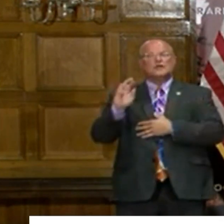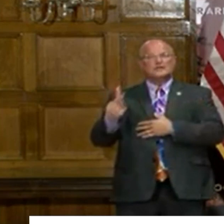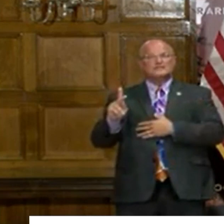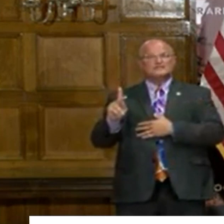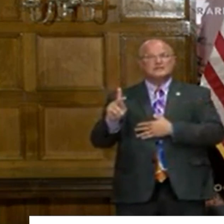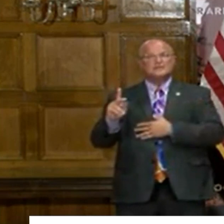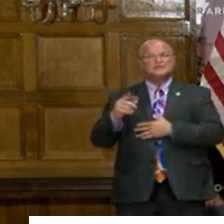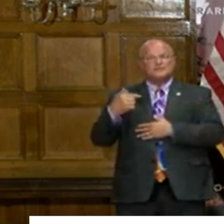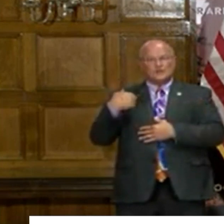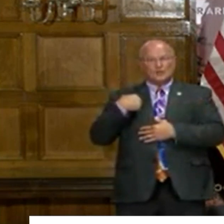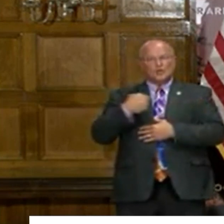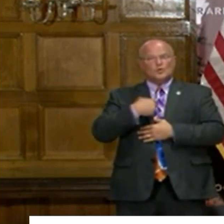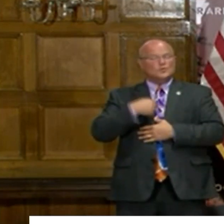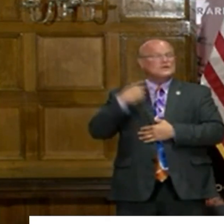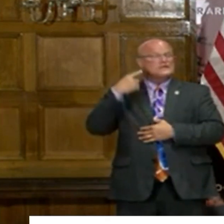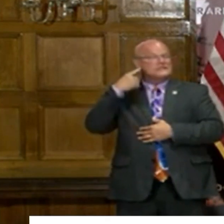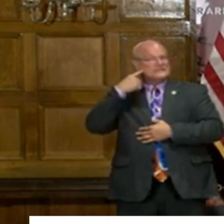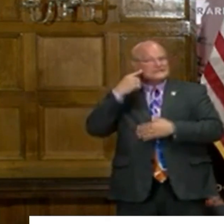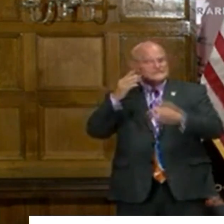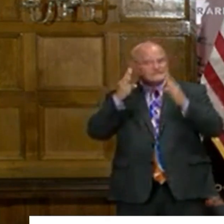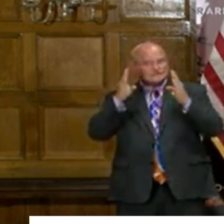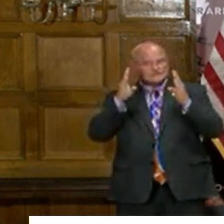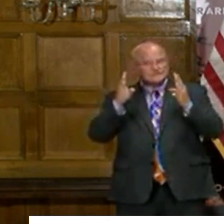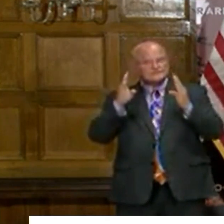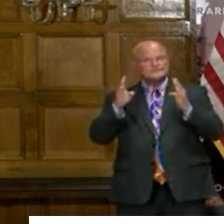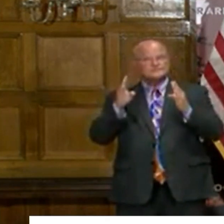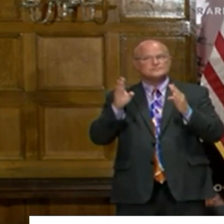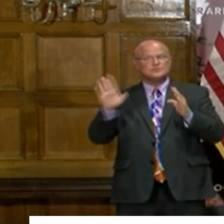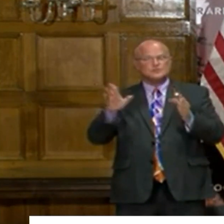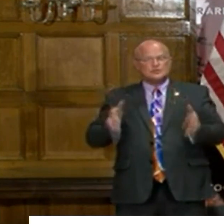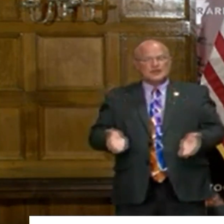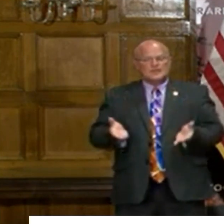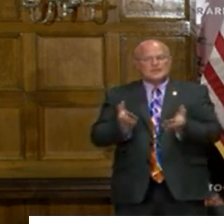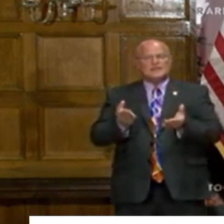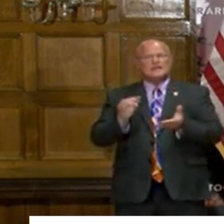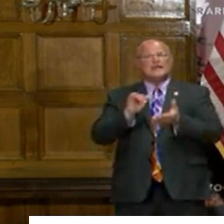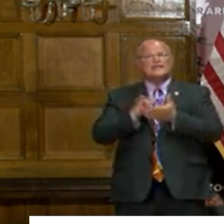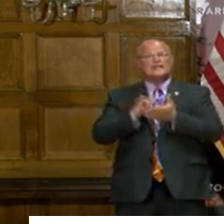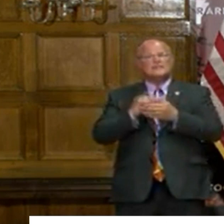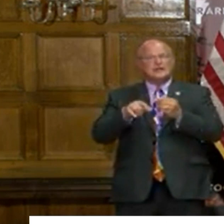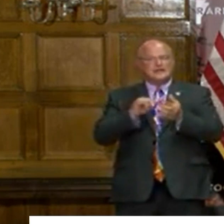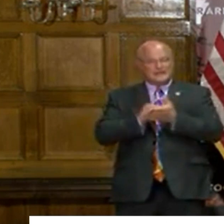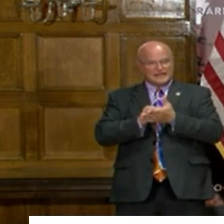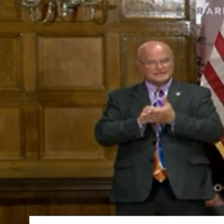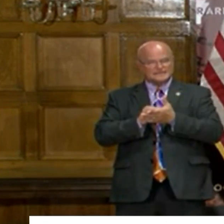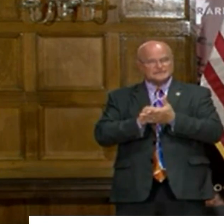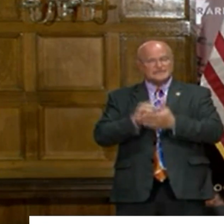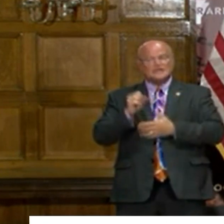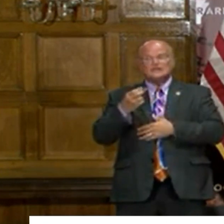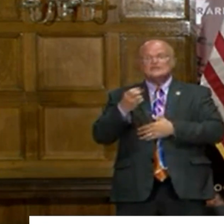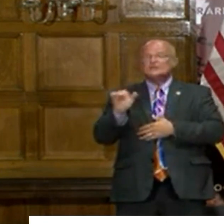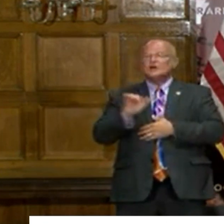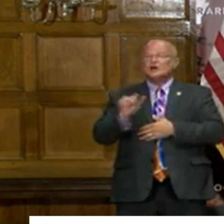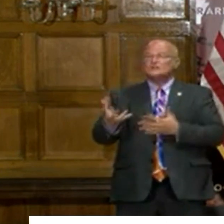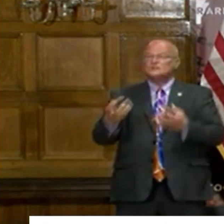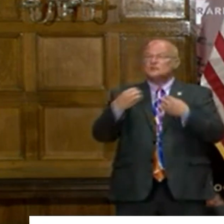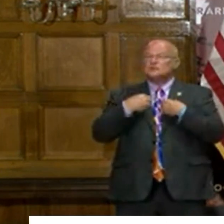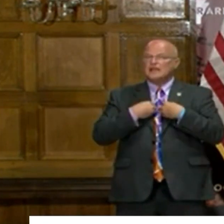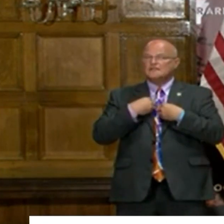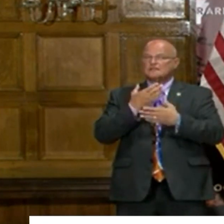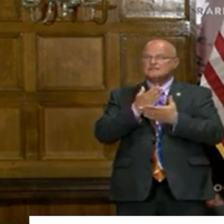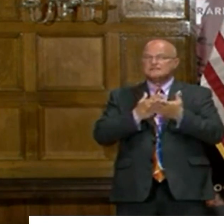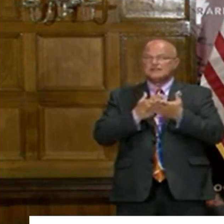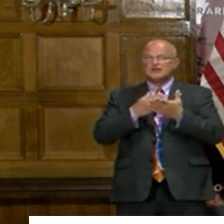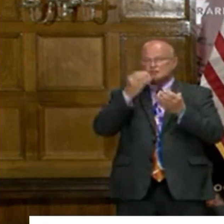Arkansas. We listened very attentively to her admonitions in that regard. She also gave us some